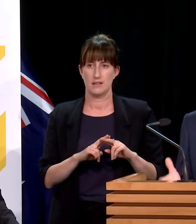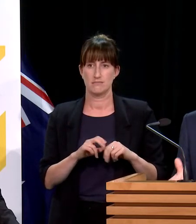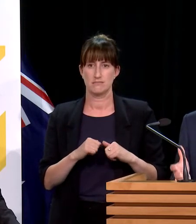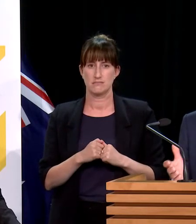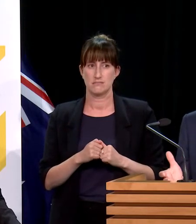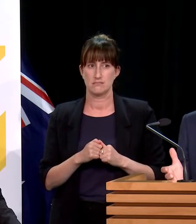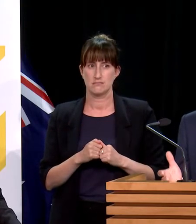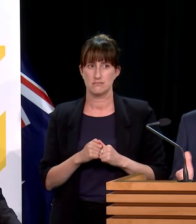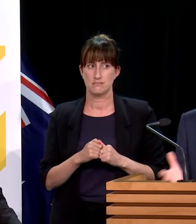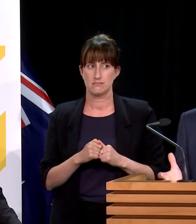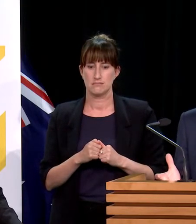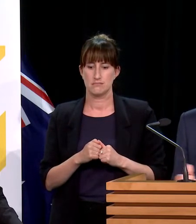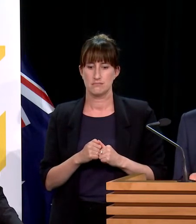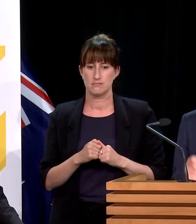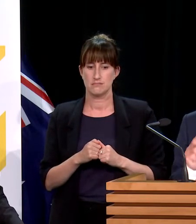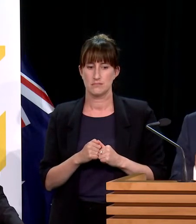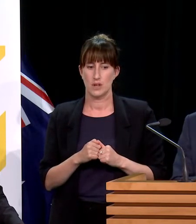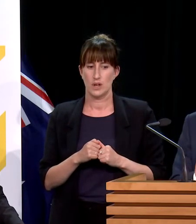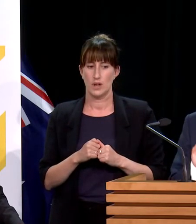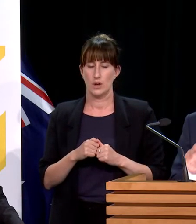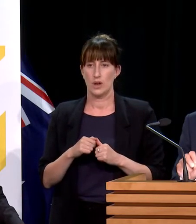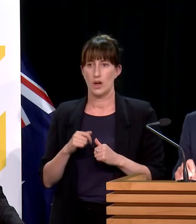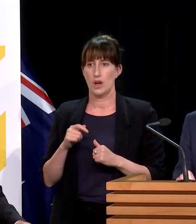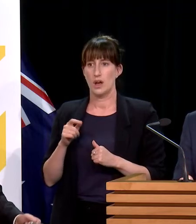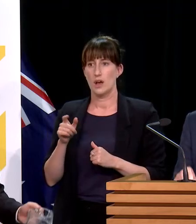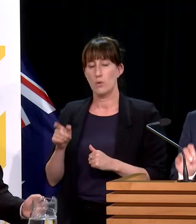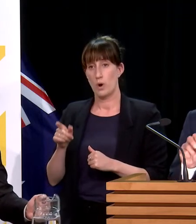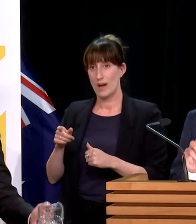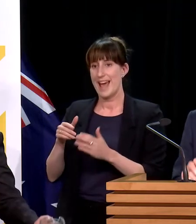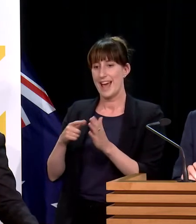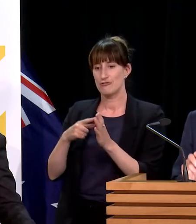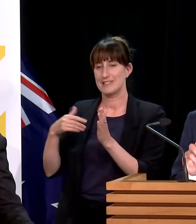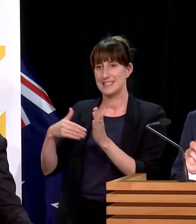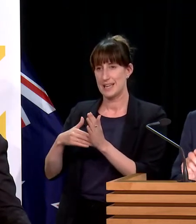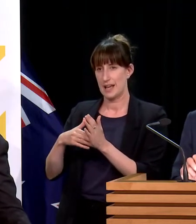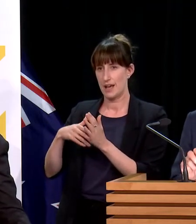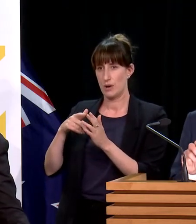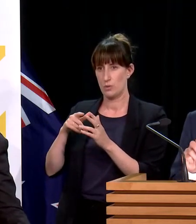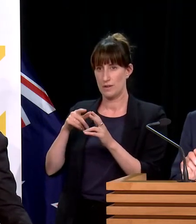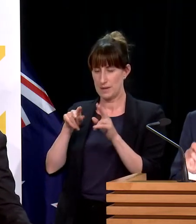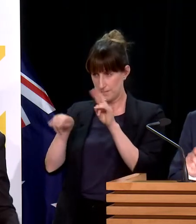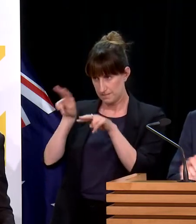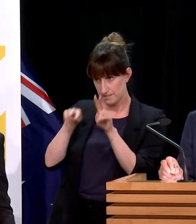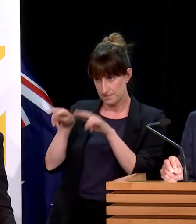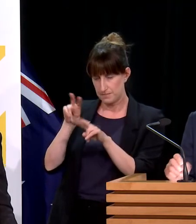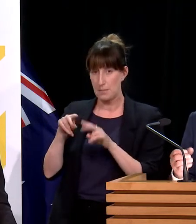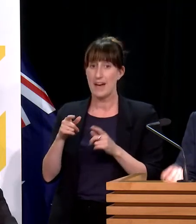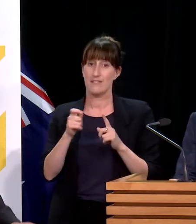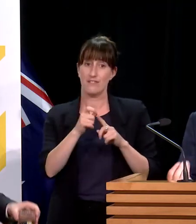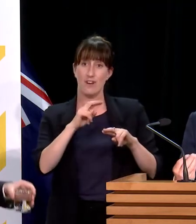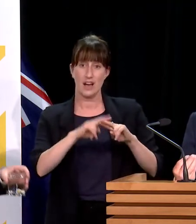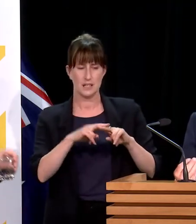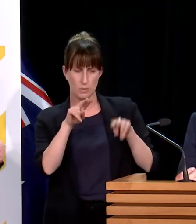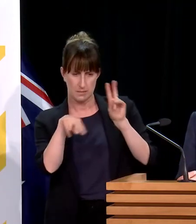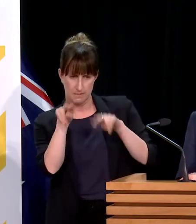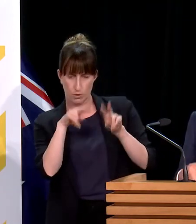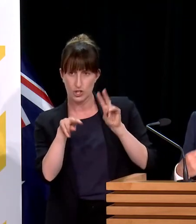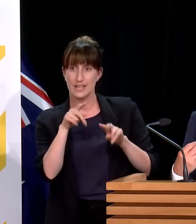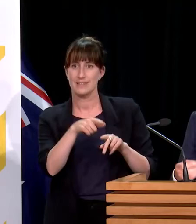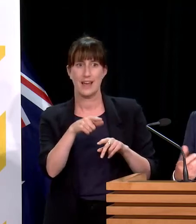a number of millions of doses being given in a number of countries, and the very rigorous ongoing monitoring and